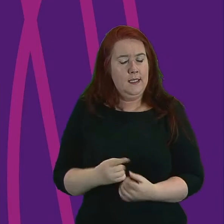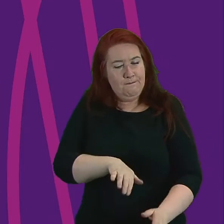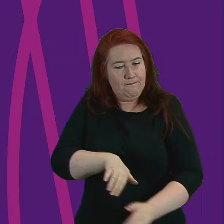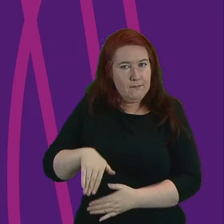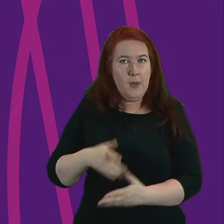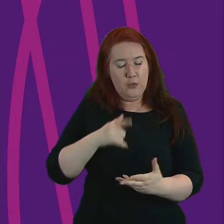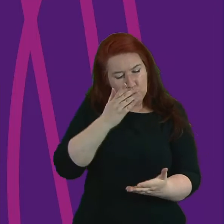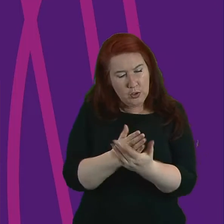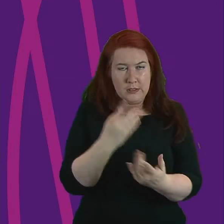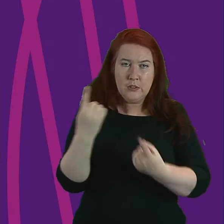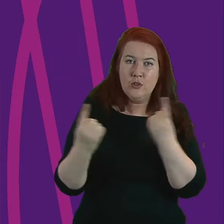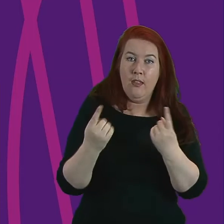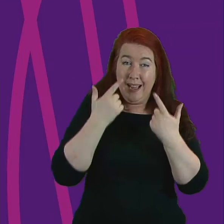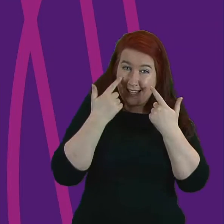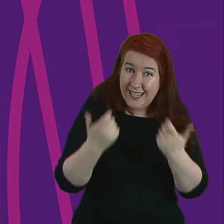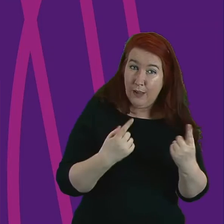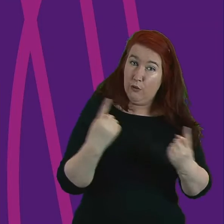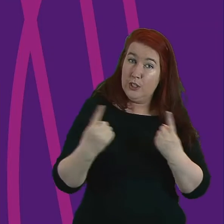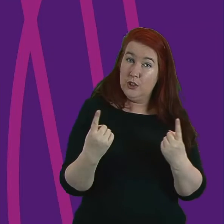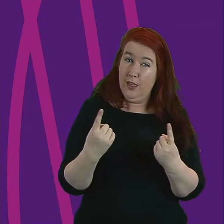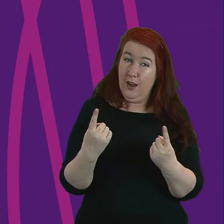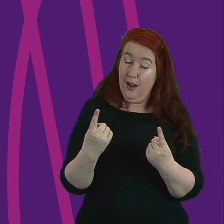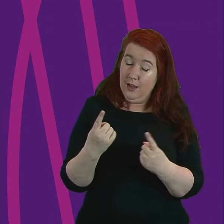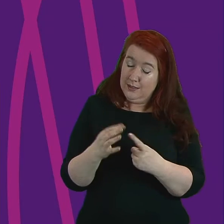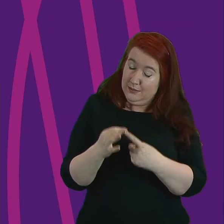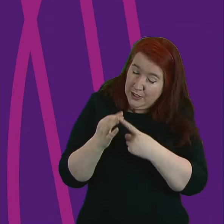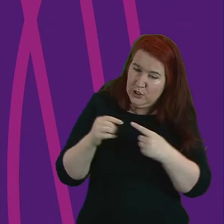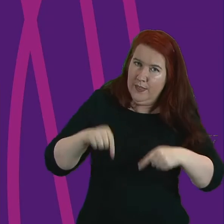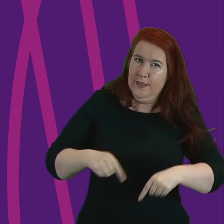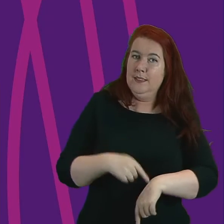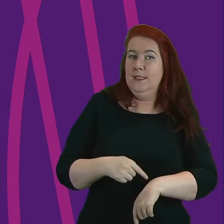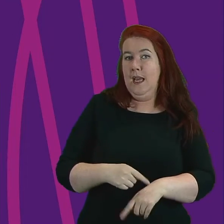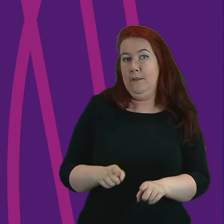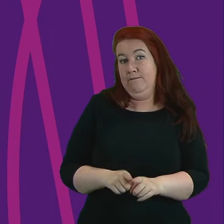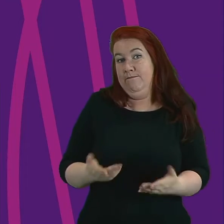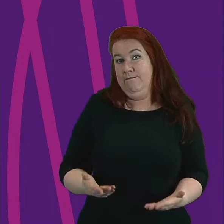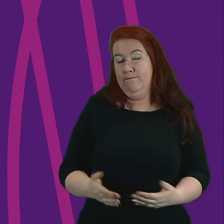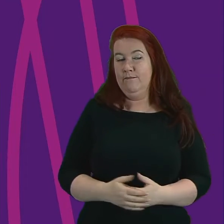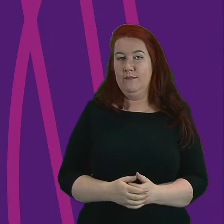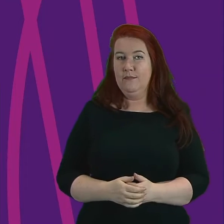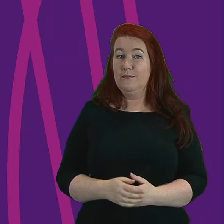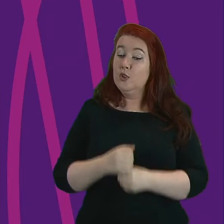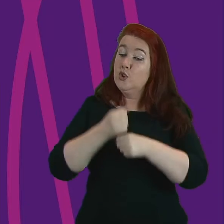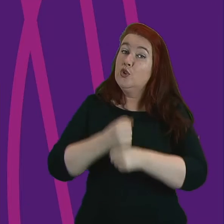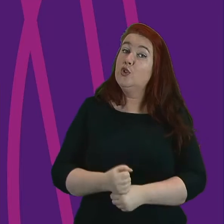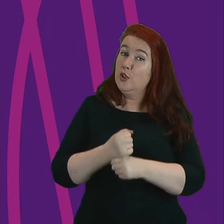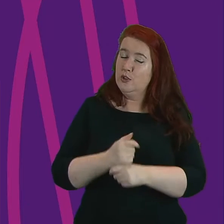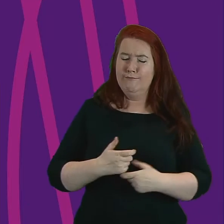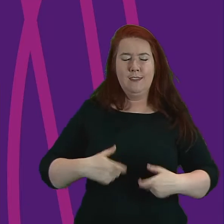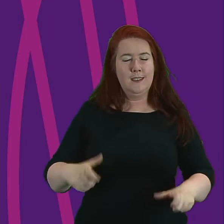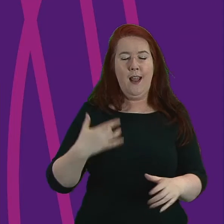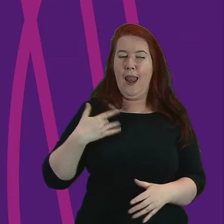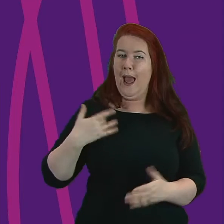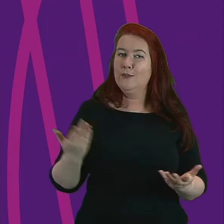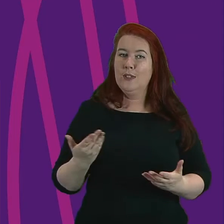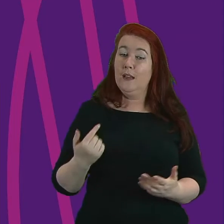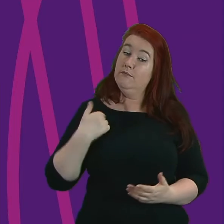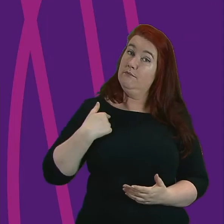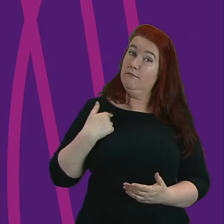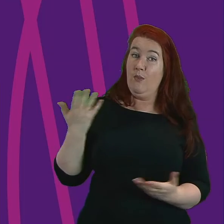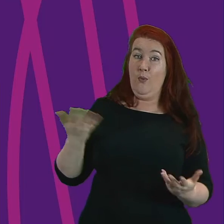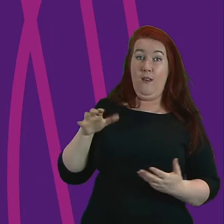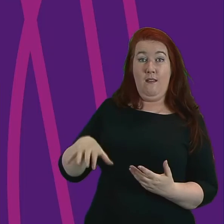other, especially at a time such as this. The church is alive today. In Dalkeith, where I am from,